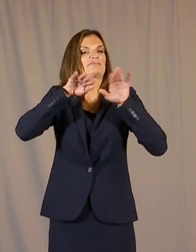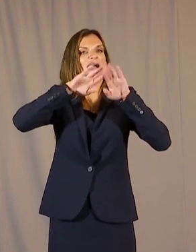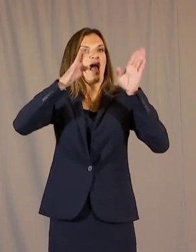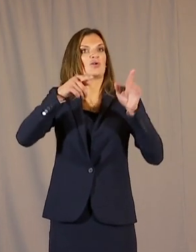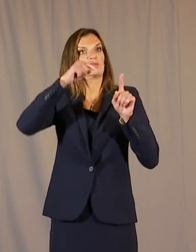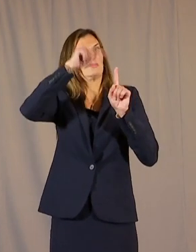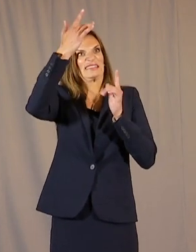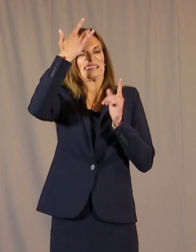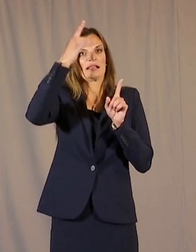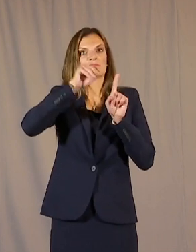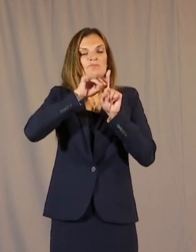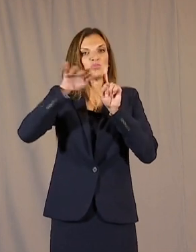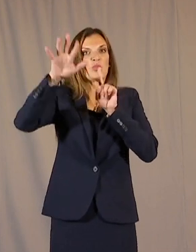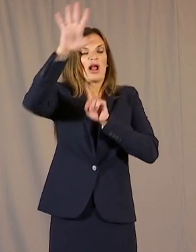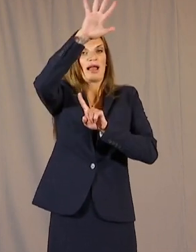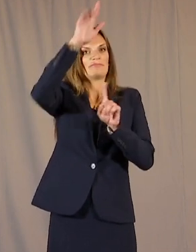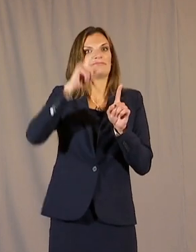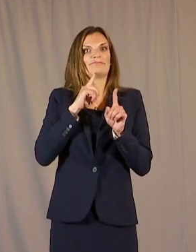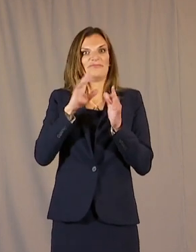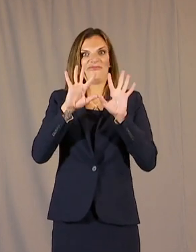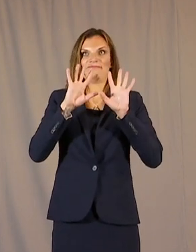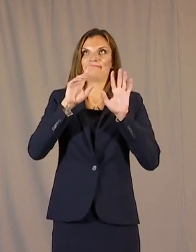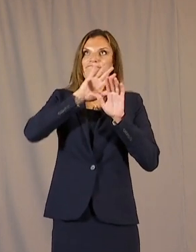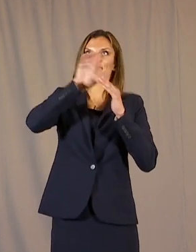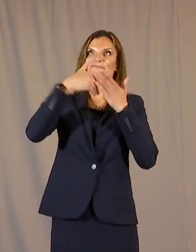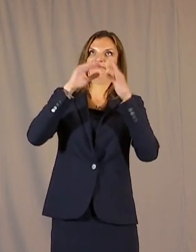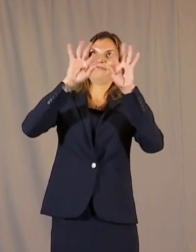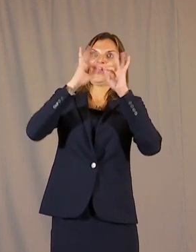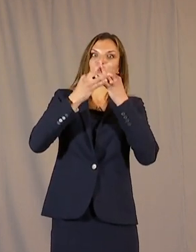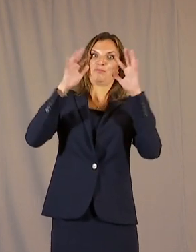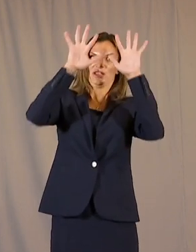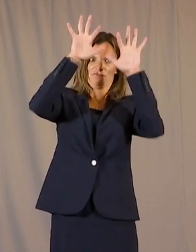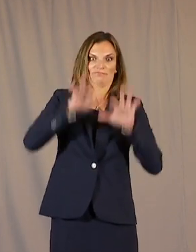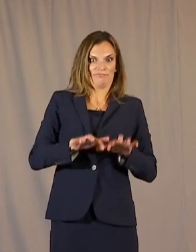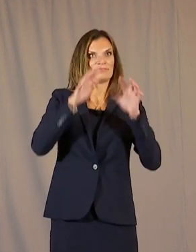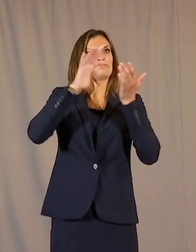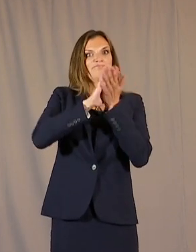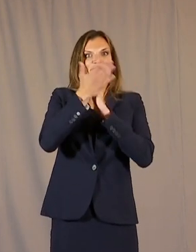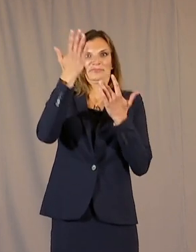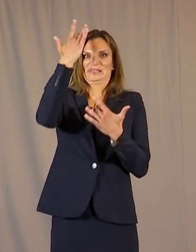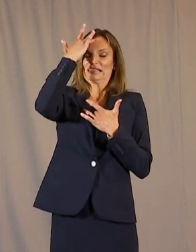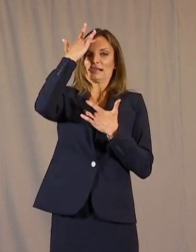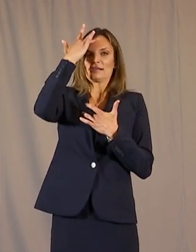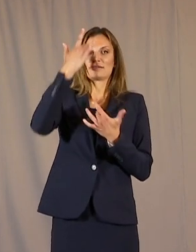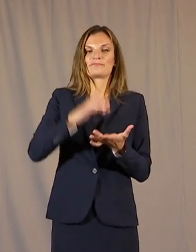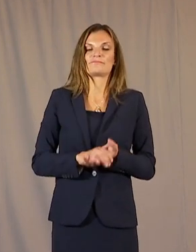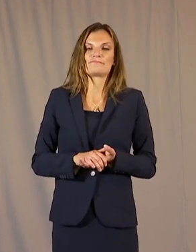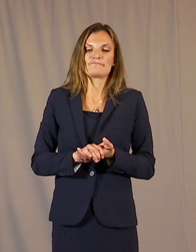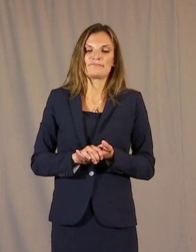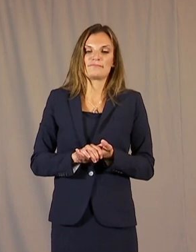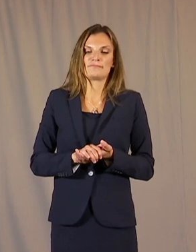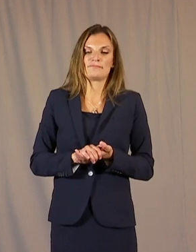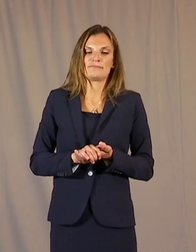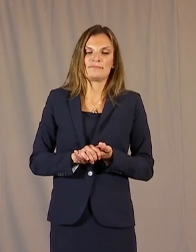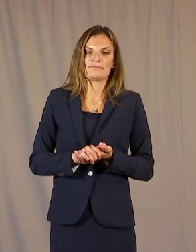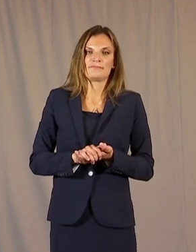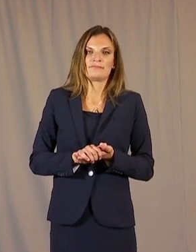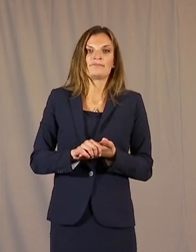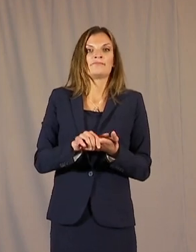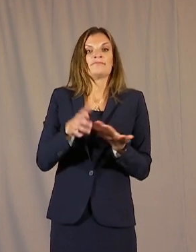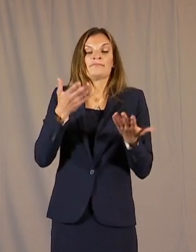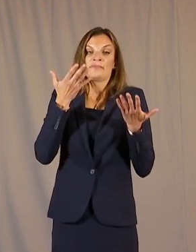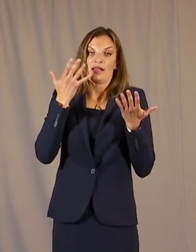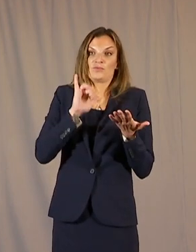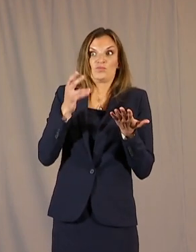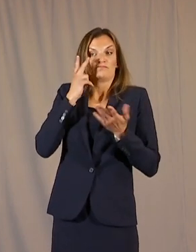infection spreads throughout the household and amongst family members, again, ultimately leading to the tragic